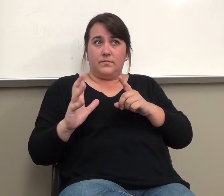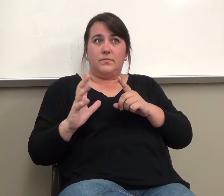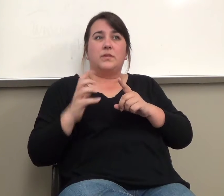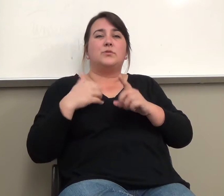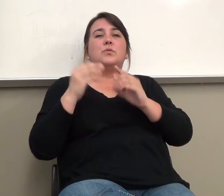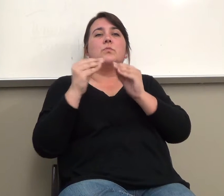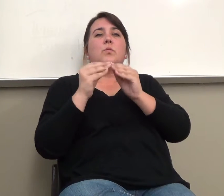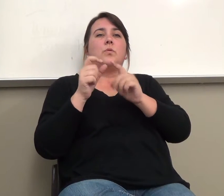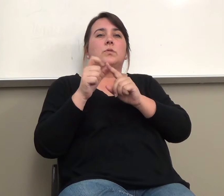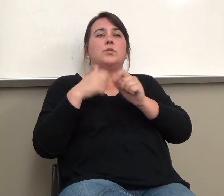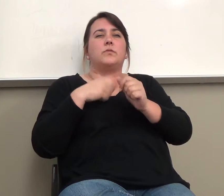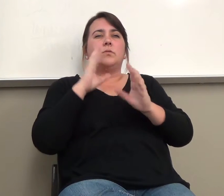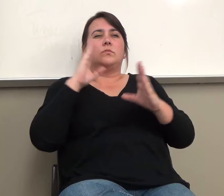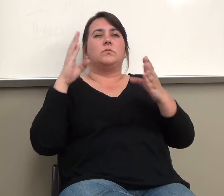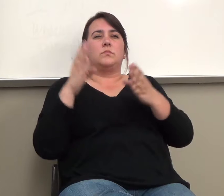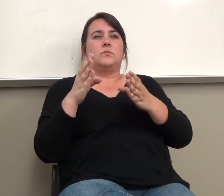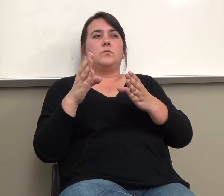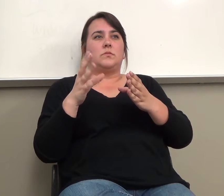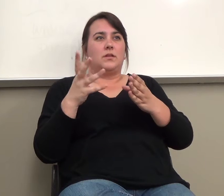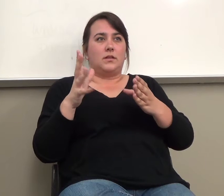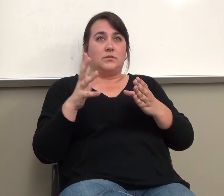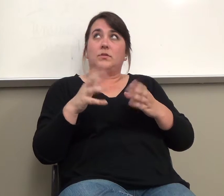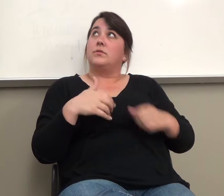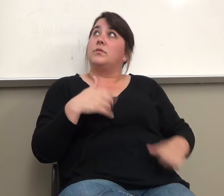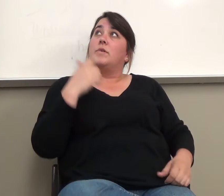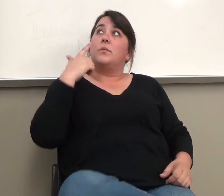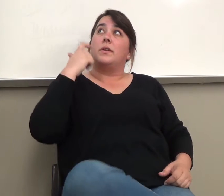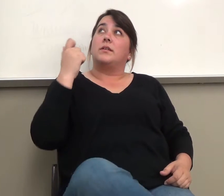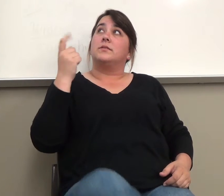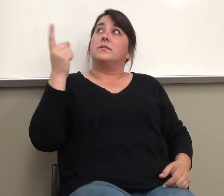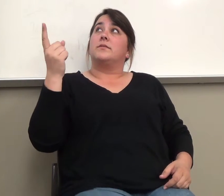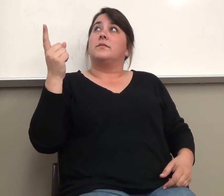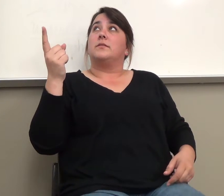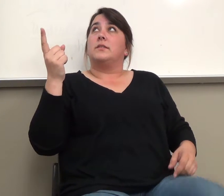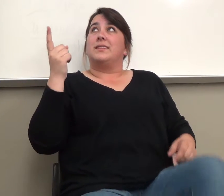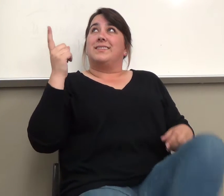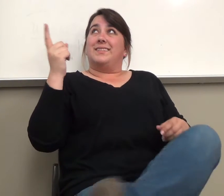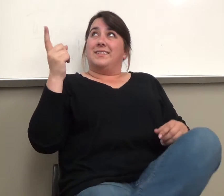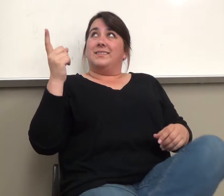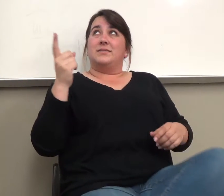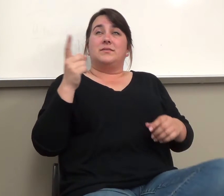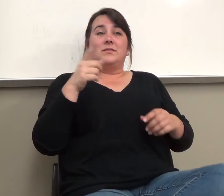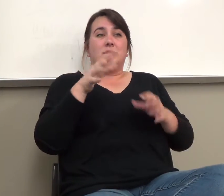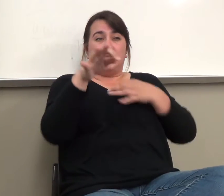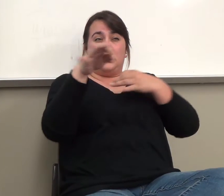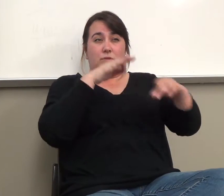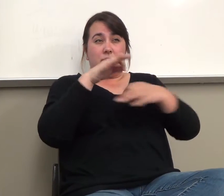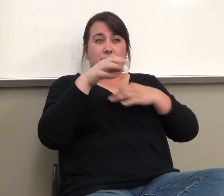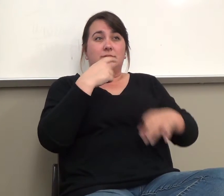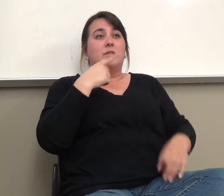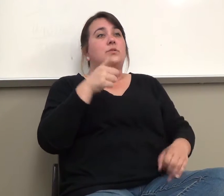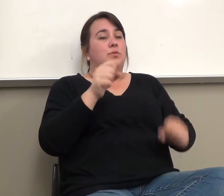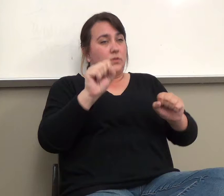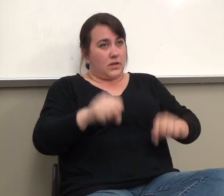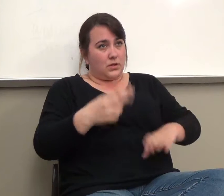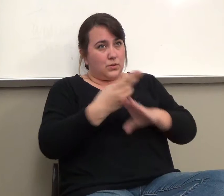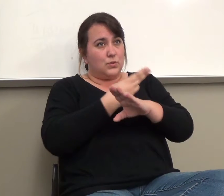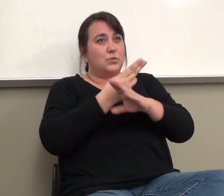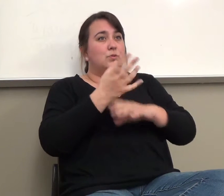for. So on this one, because of the nature of that, I do say you may use a cell phone dictionary for